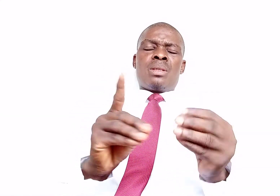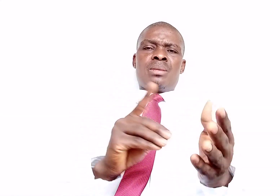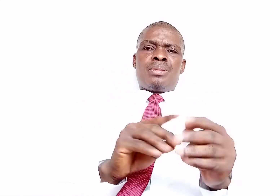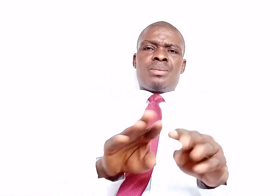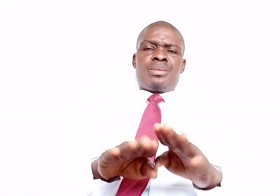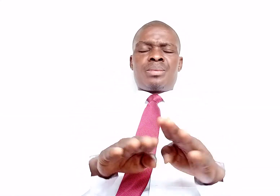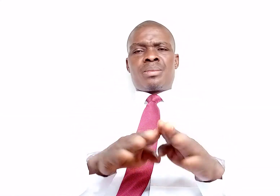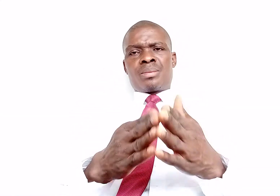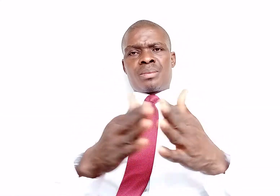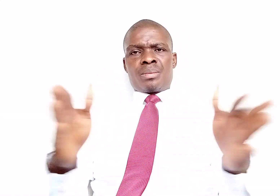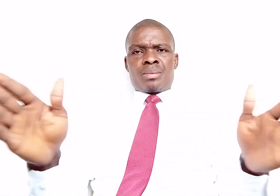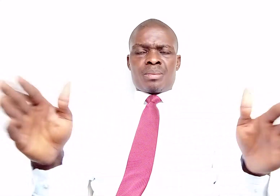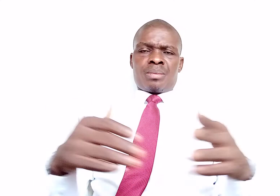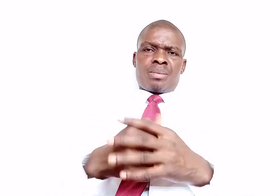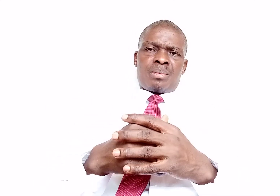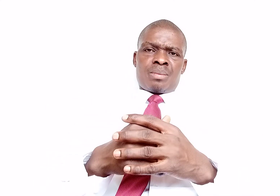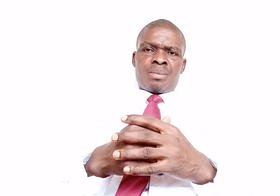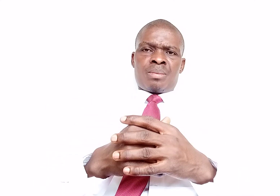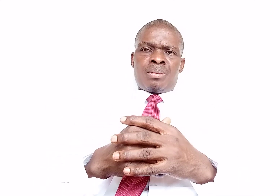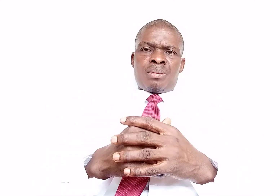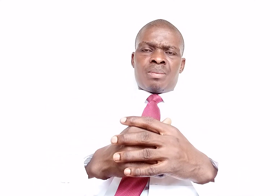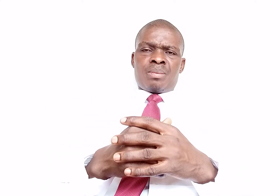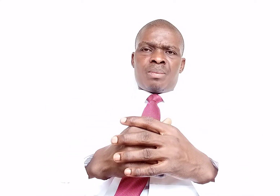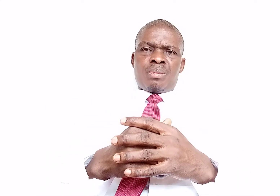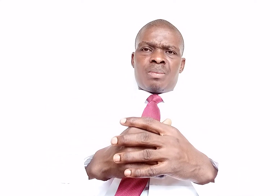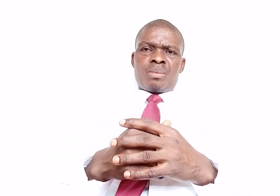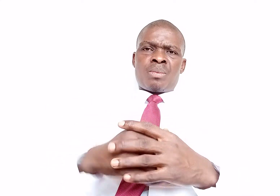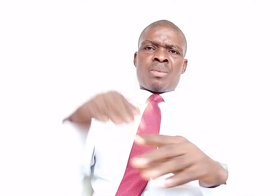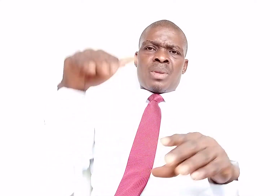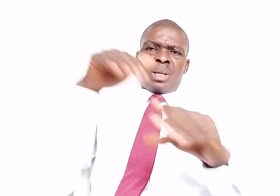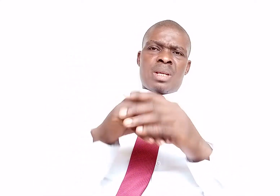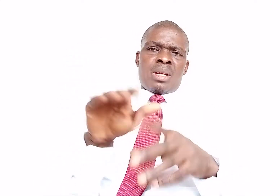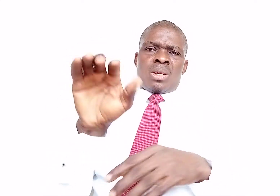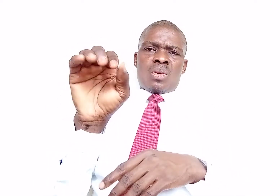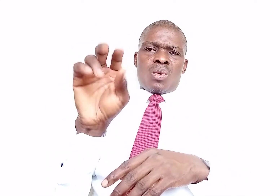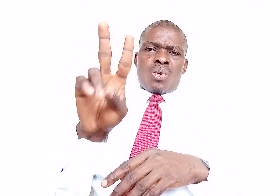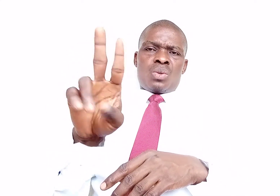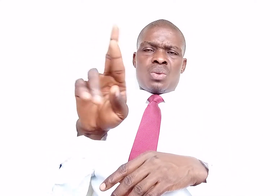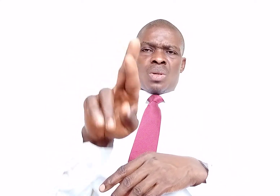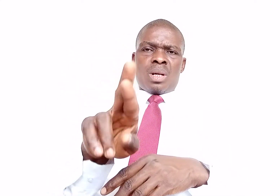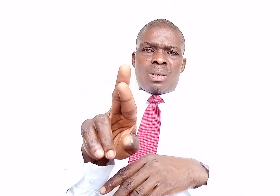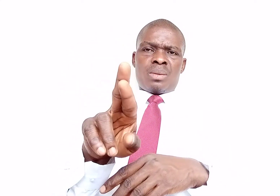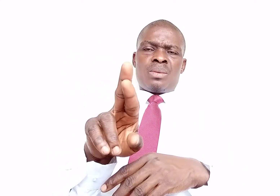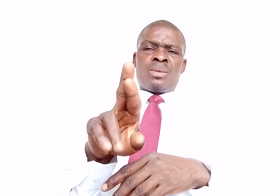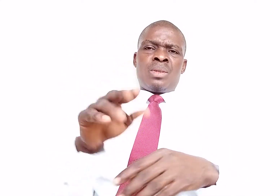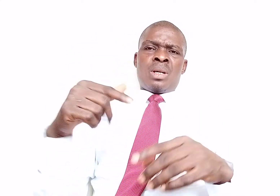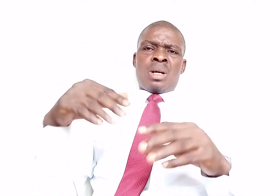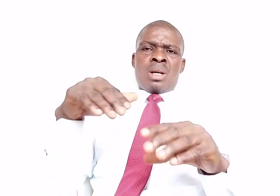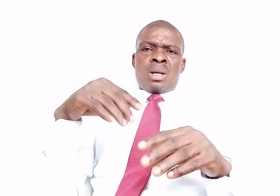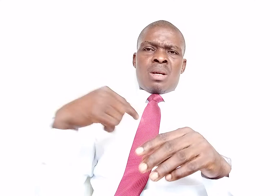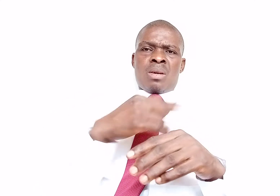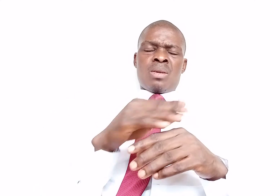many other examples. In OUR, we find it in words like jealous,